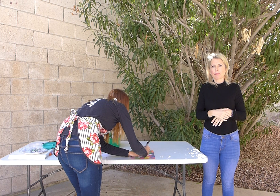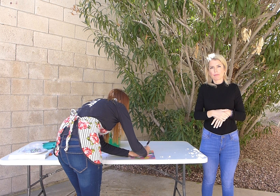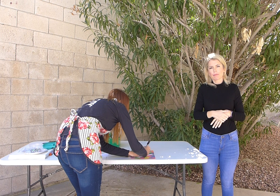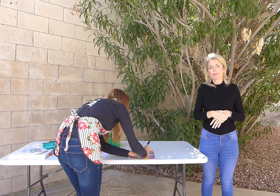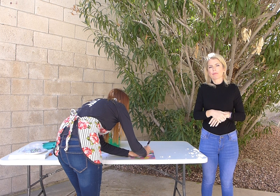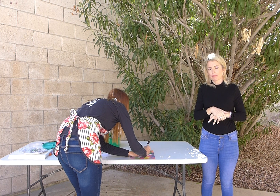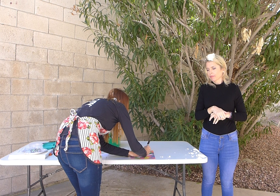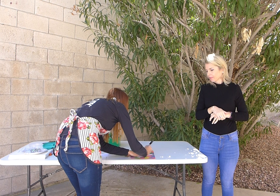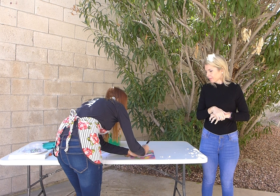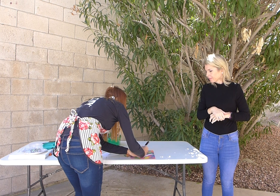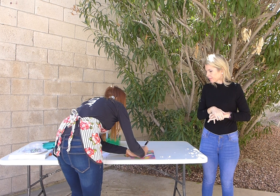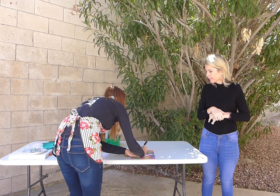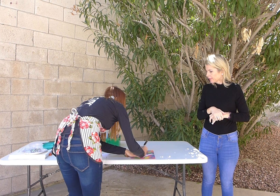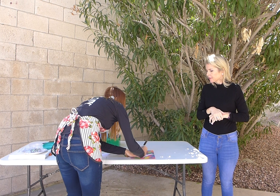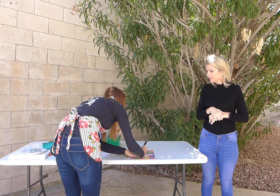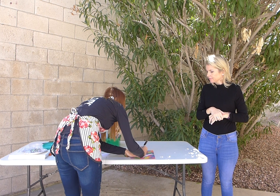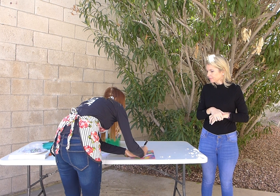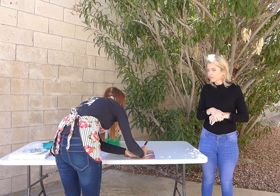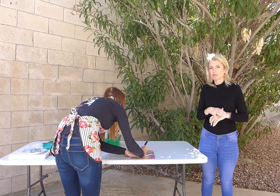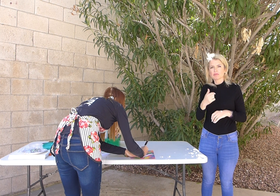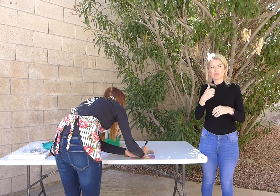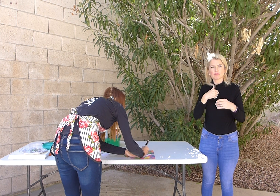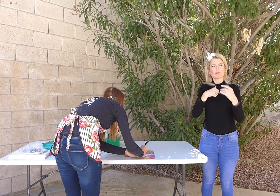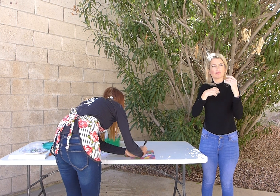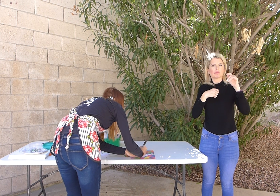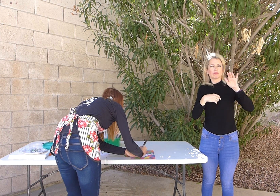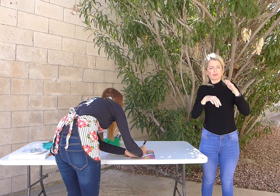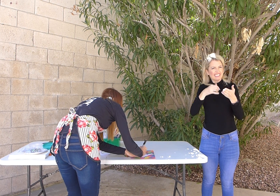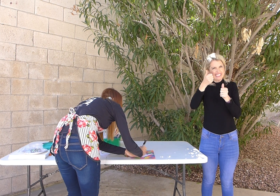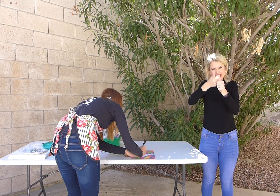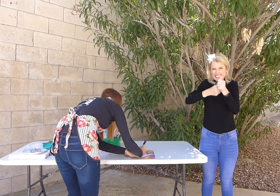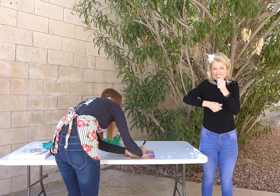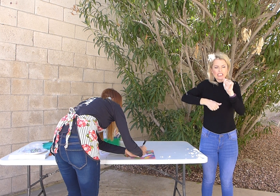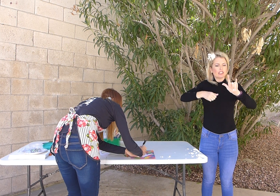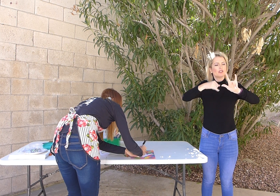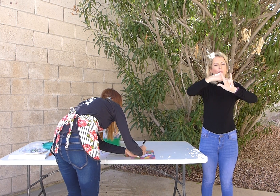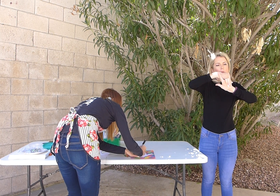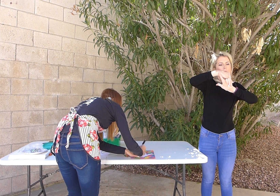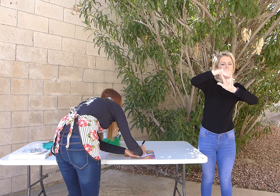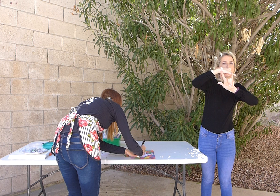stencil. I'm tracing over the top of each finger.